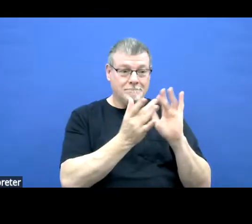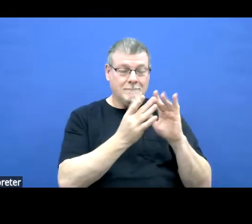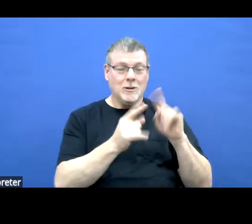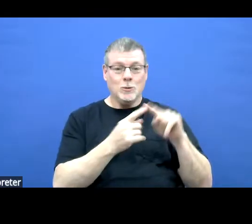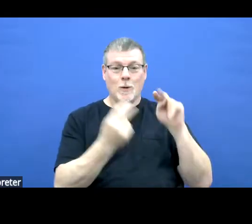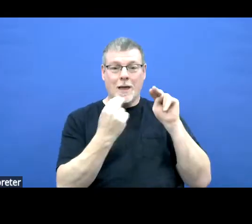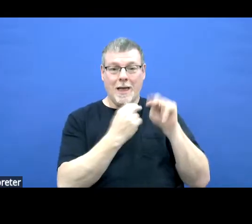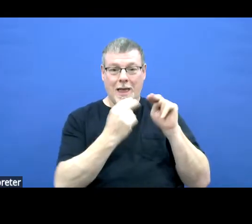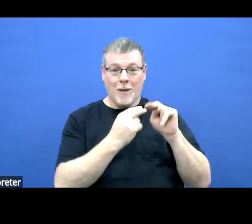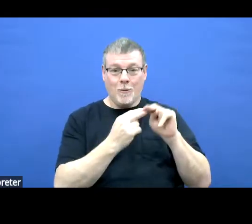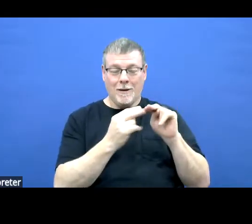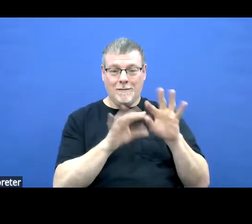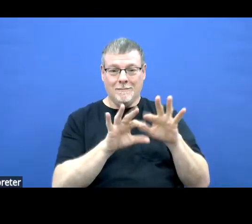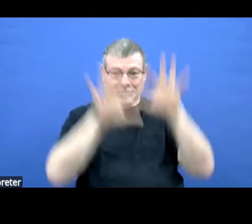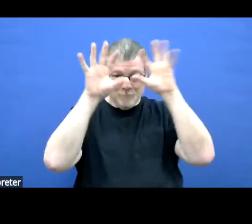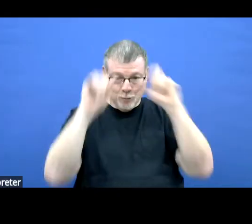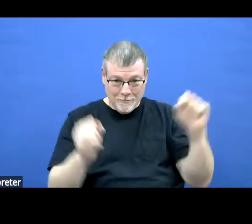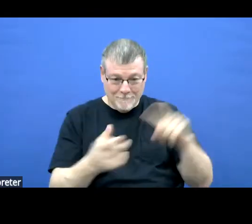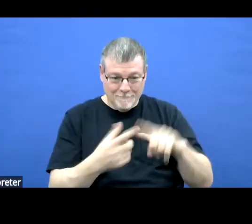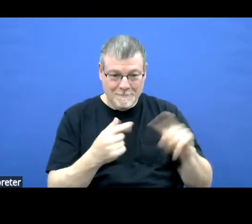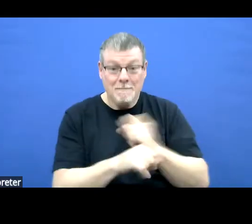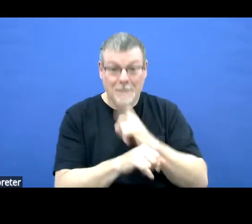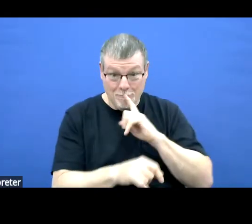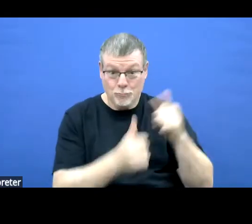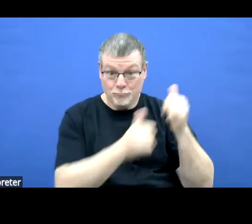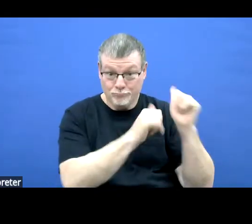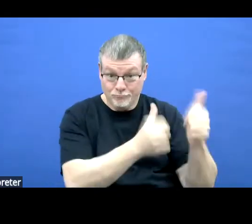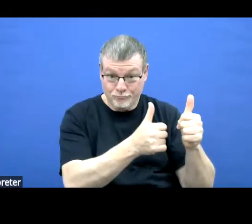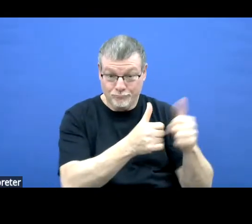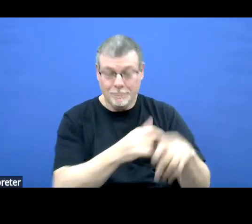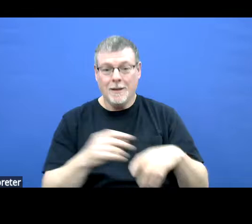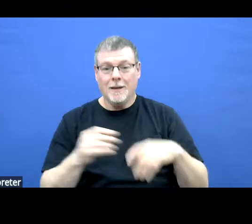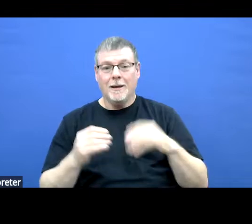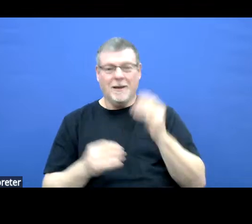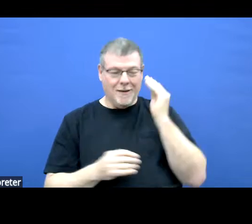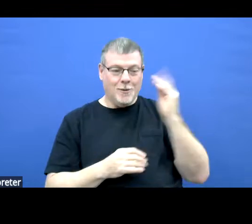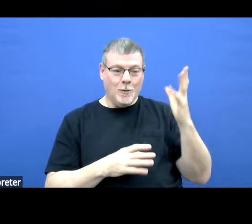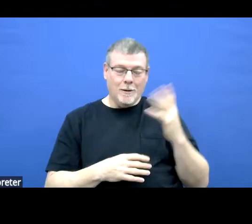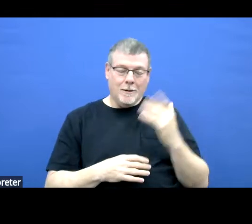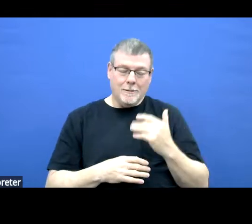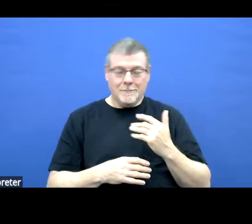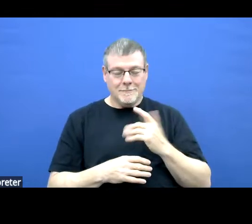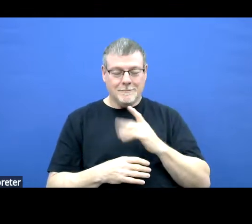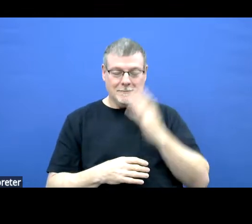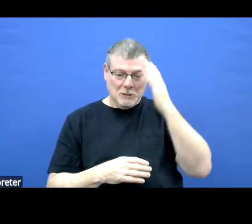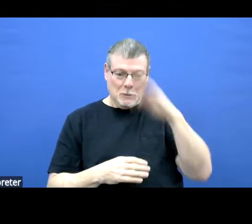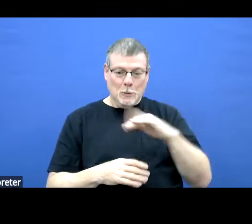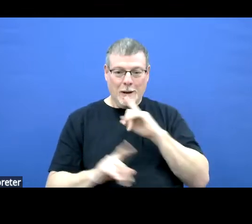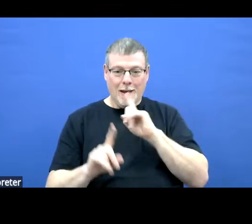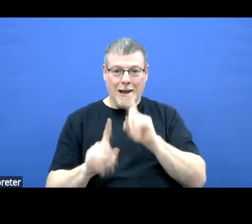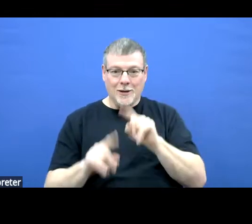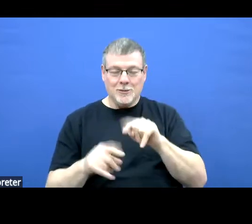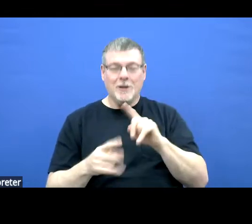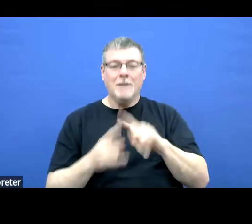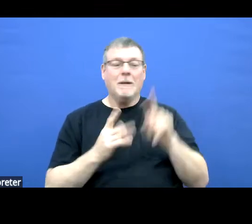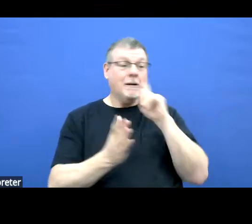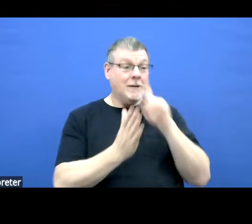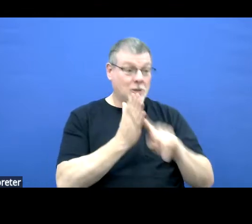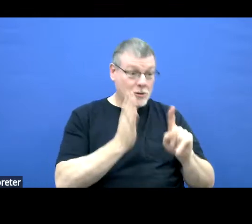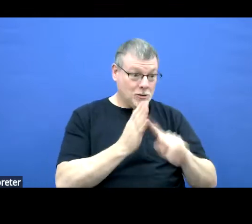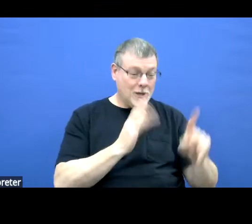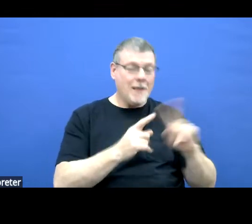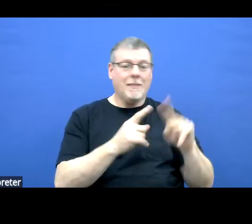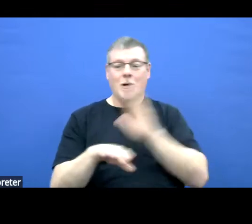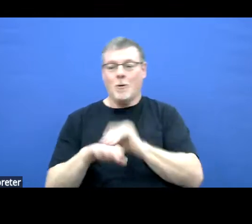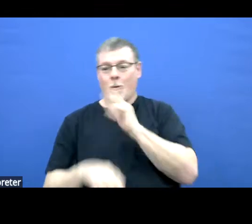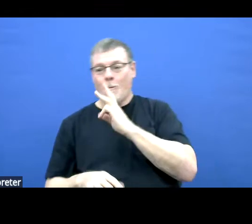highway superintendent, made sure he was good with it. Knowing him, I was pretty sure of the answer already, but I checked with him and then called the Water